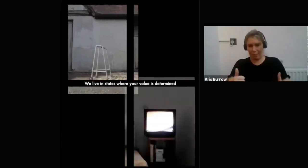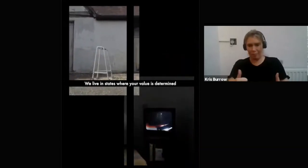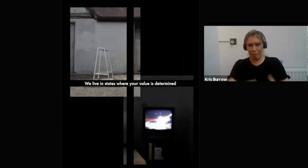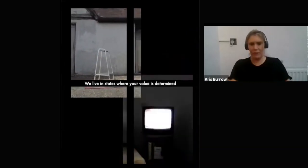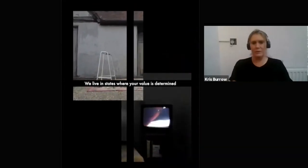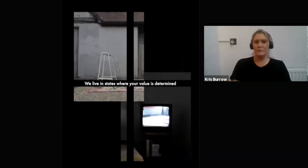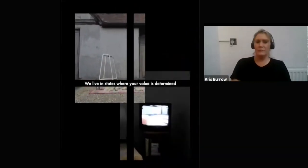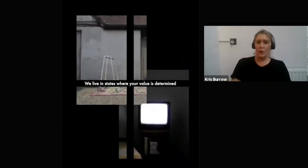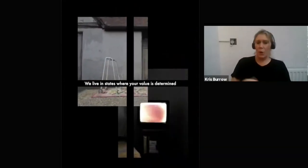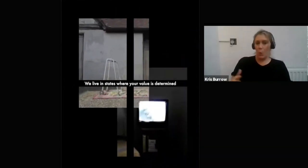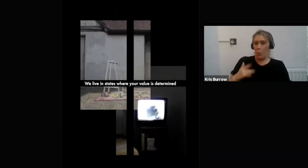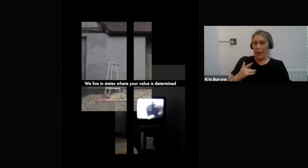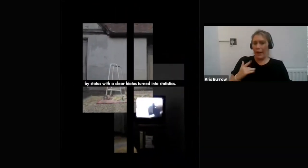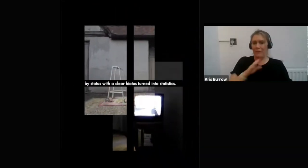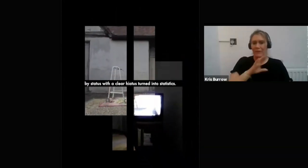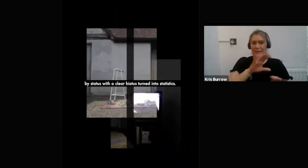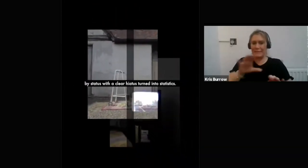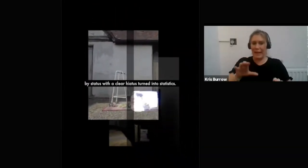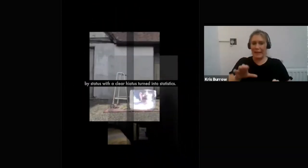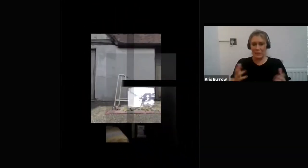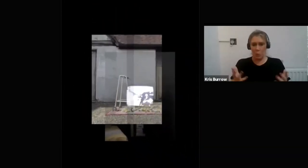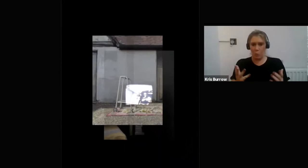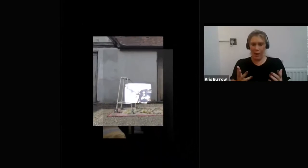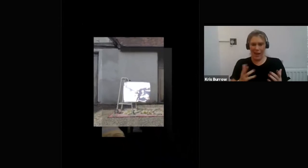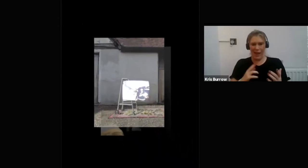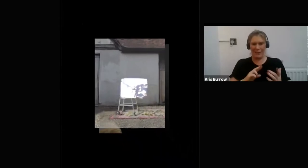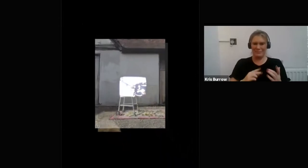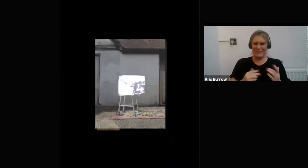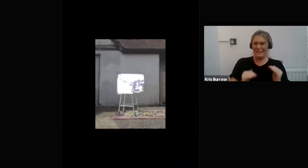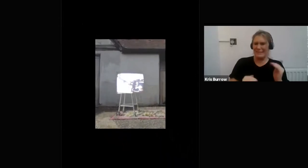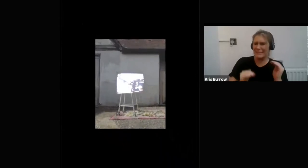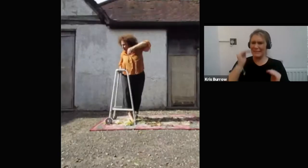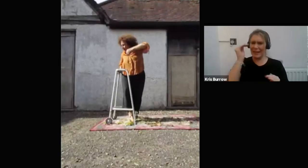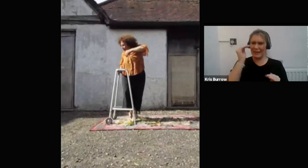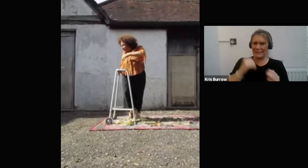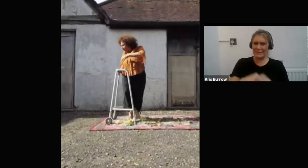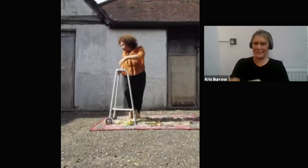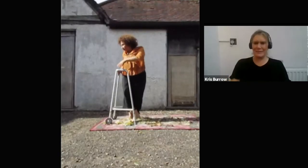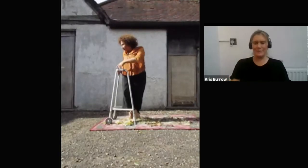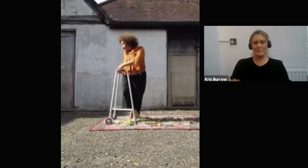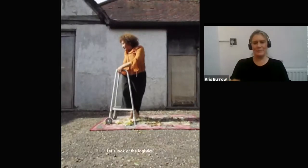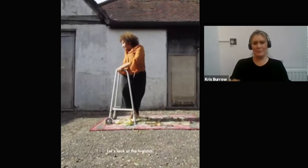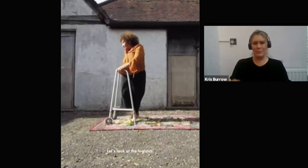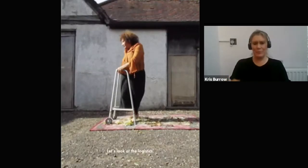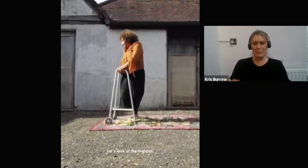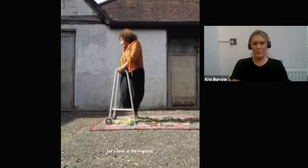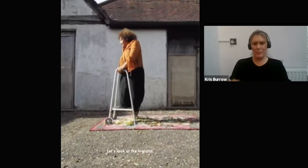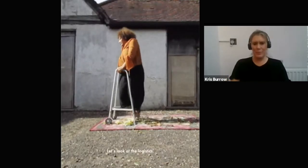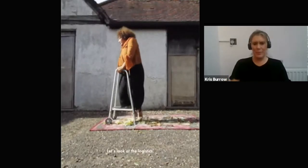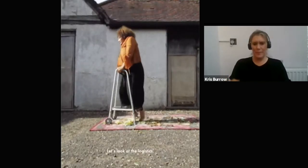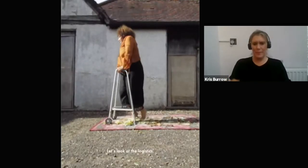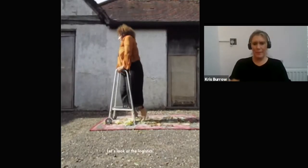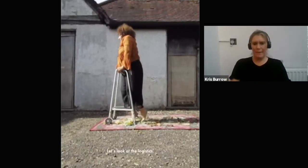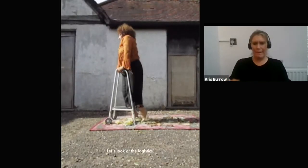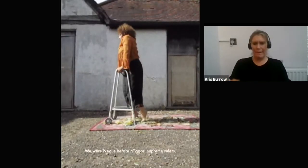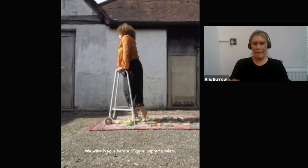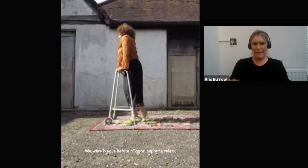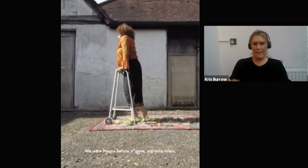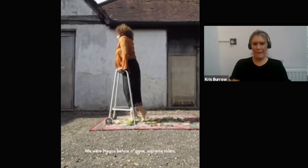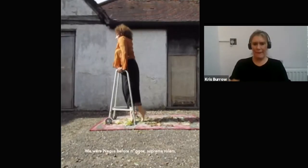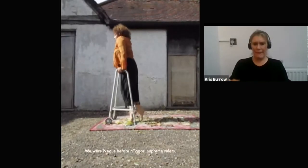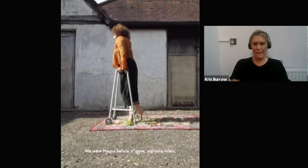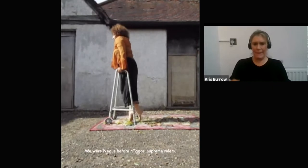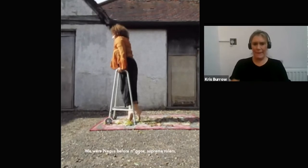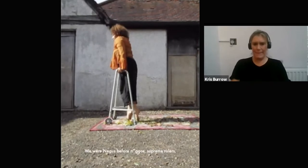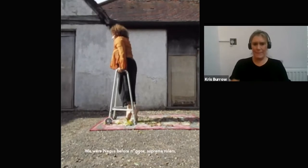states where values determined by status, when a clear hiatus turning into statistic. Let's look at the logistics. See, we were niggas